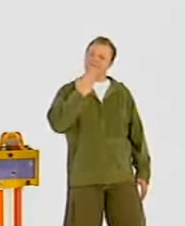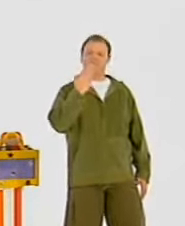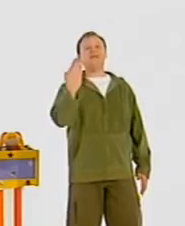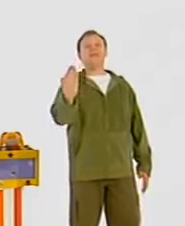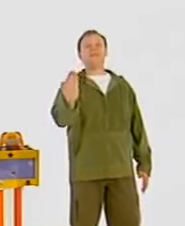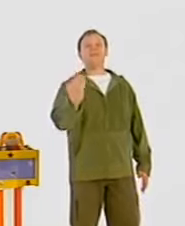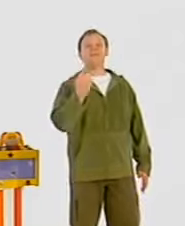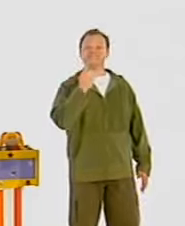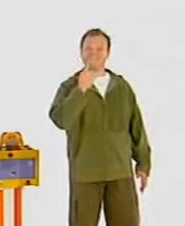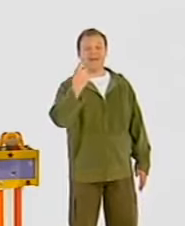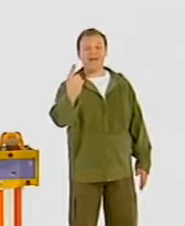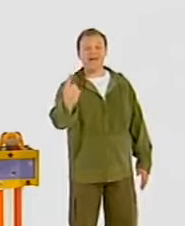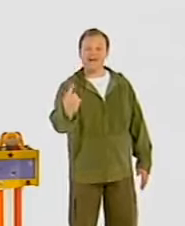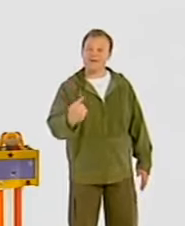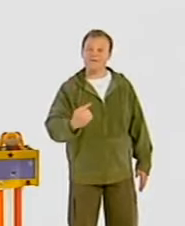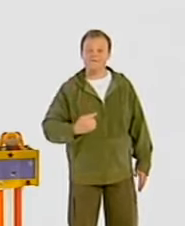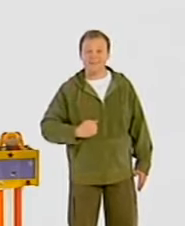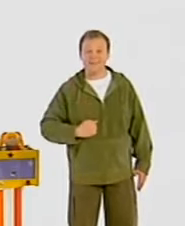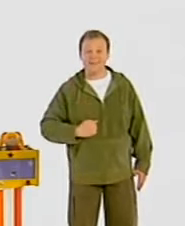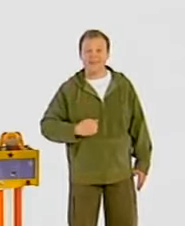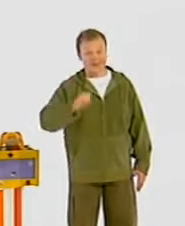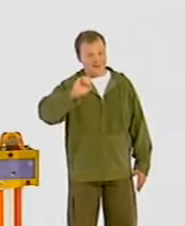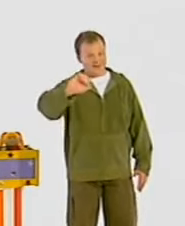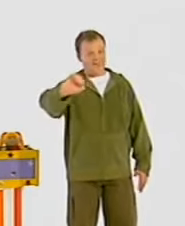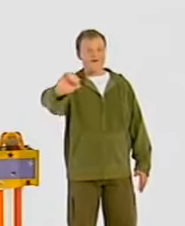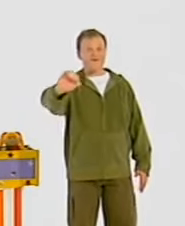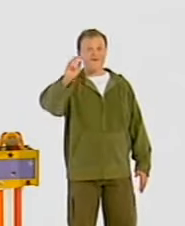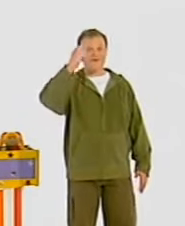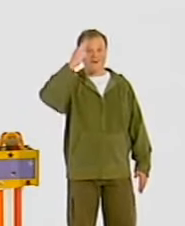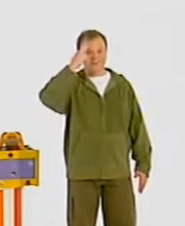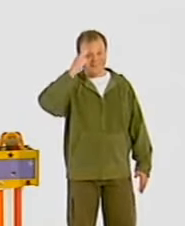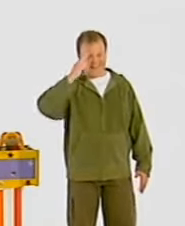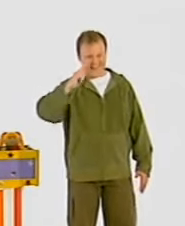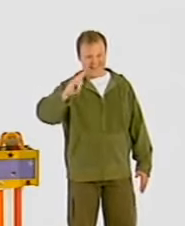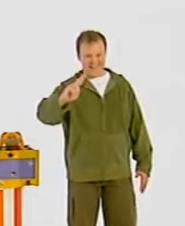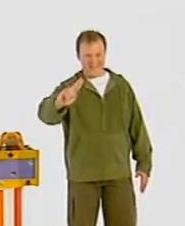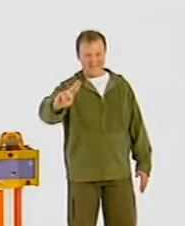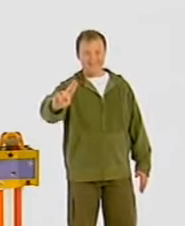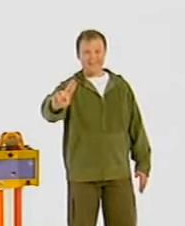Please tell me your name.